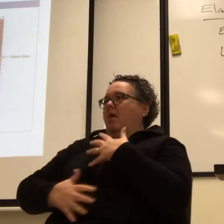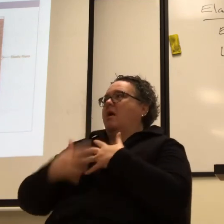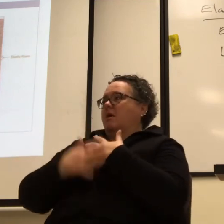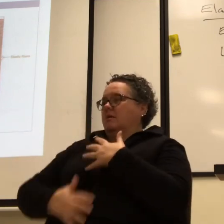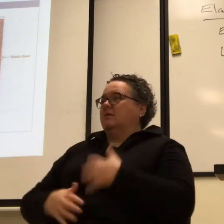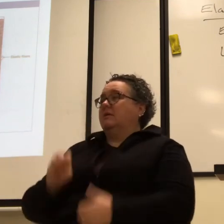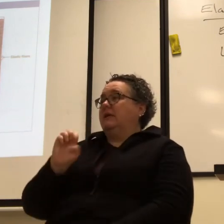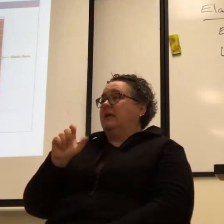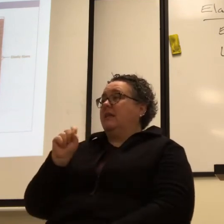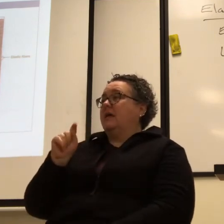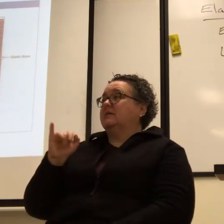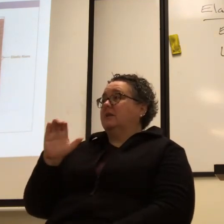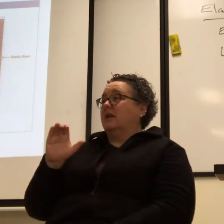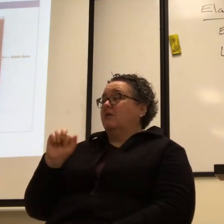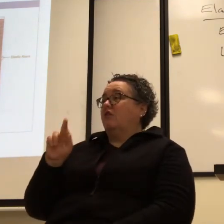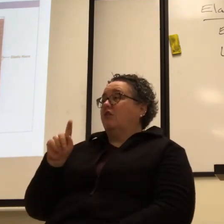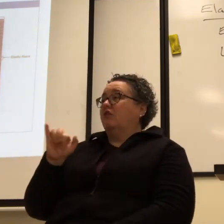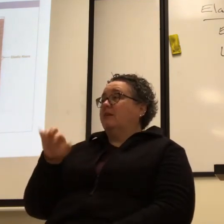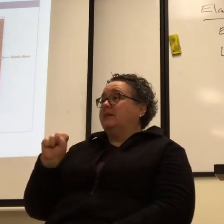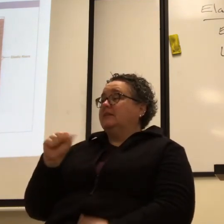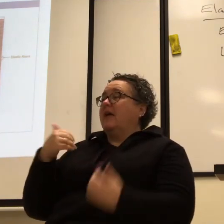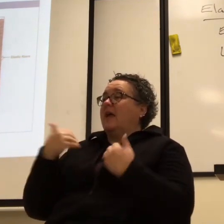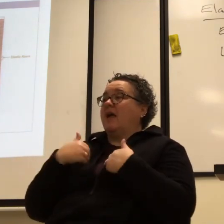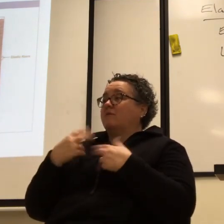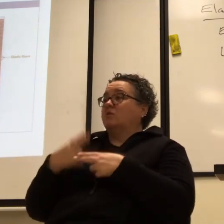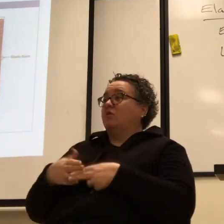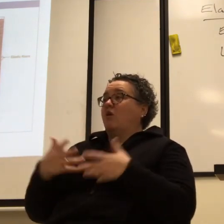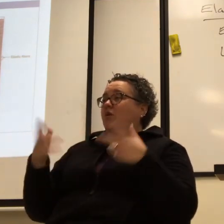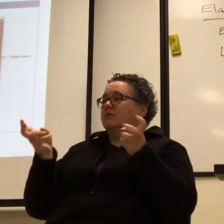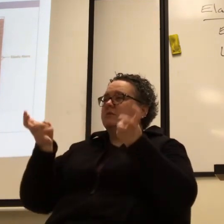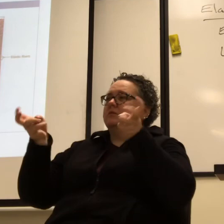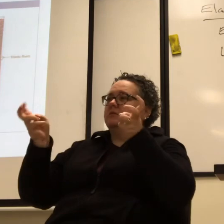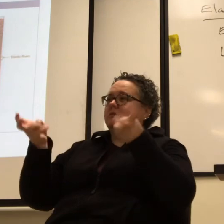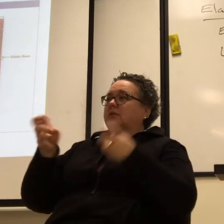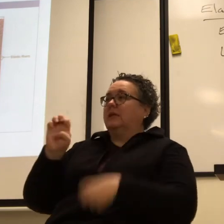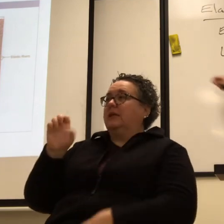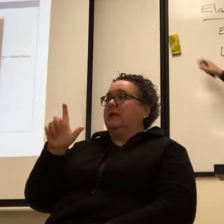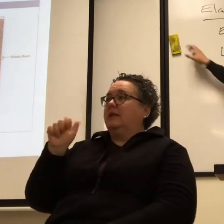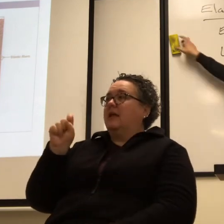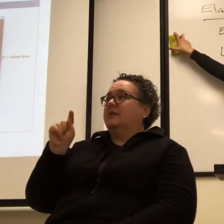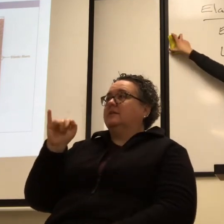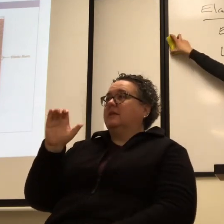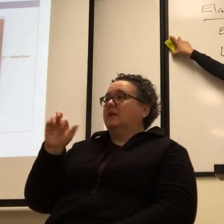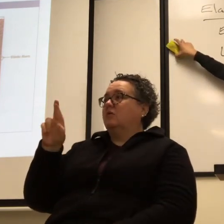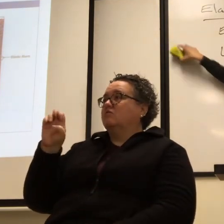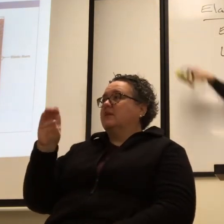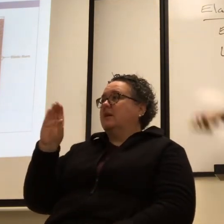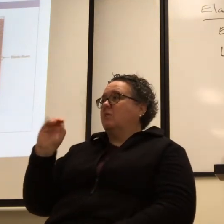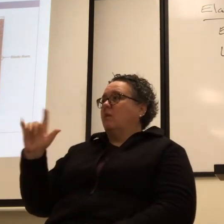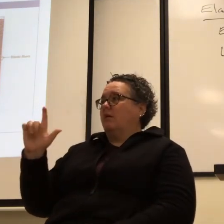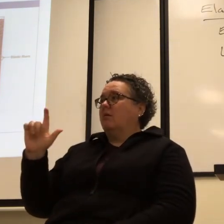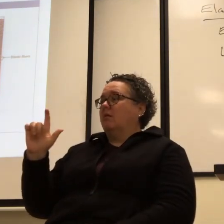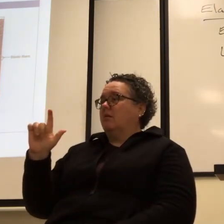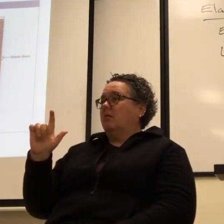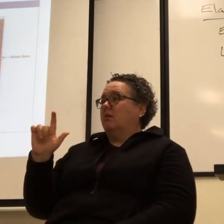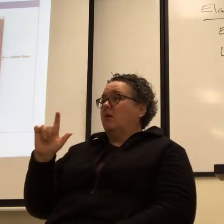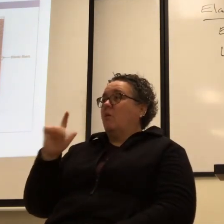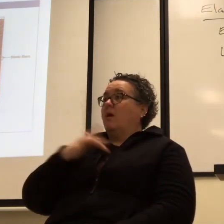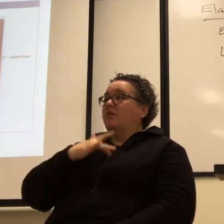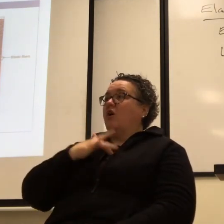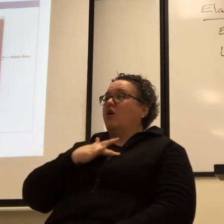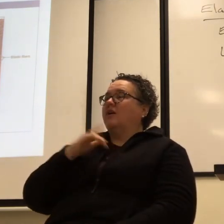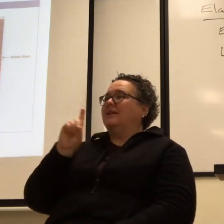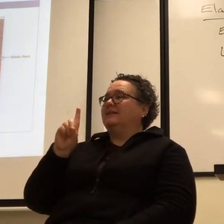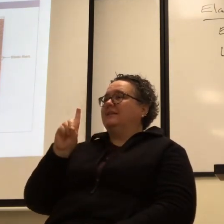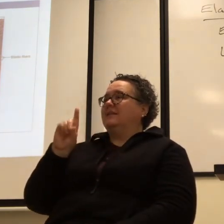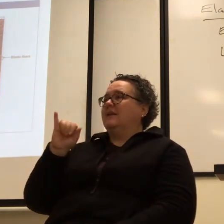Elastic arteries have what's called, quote unquote, elastic recoil while the heart is in